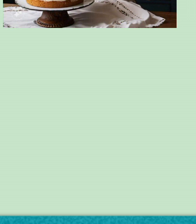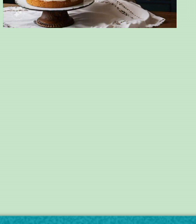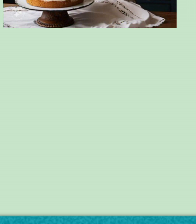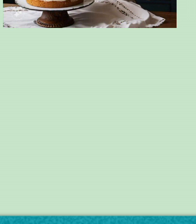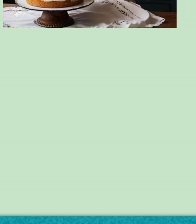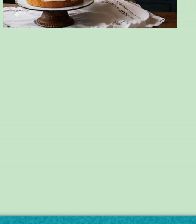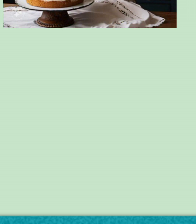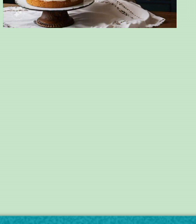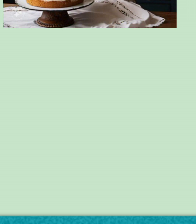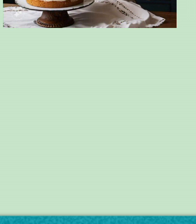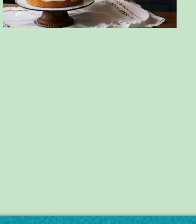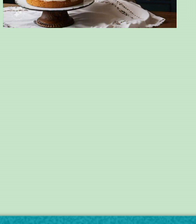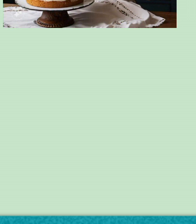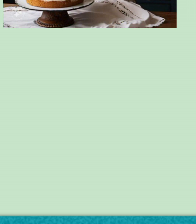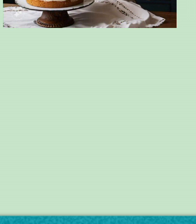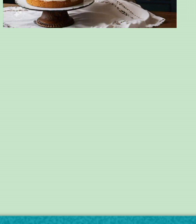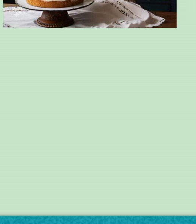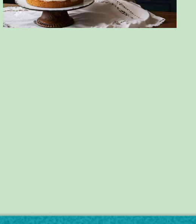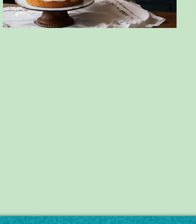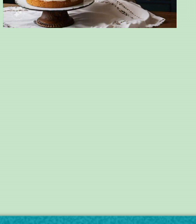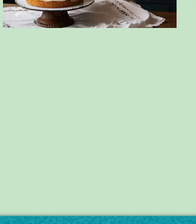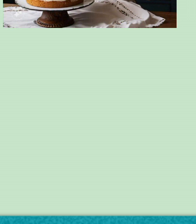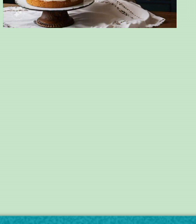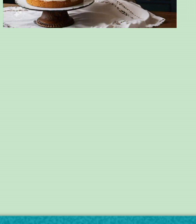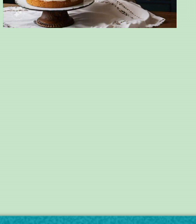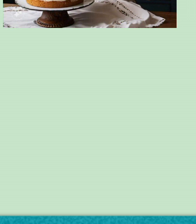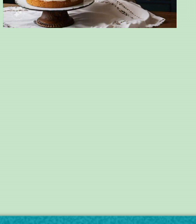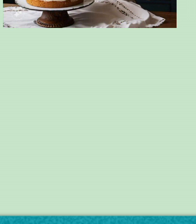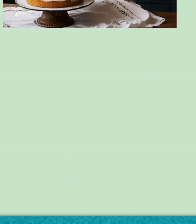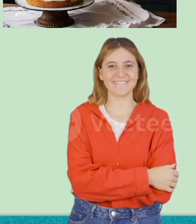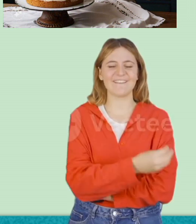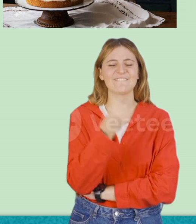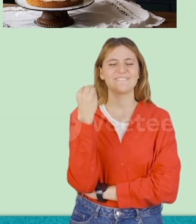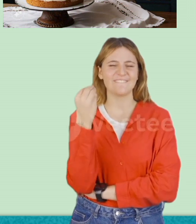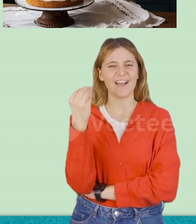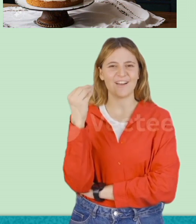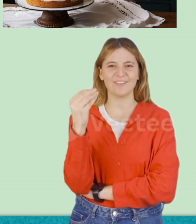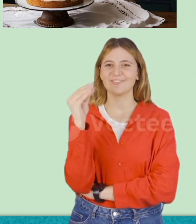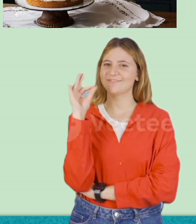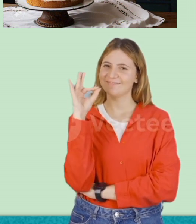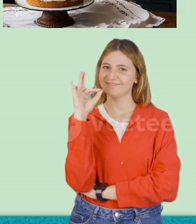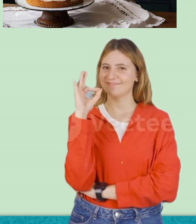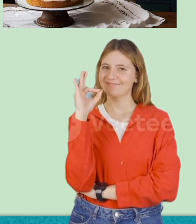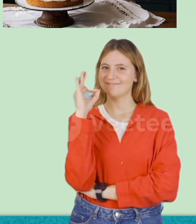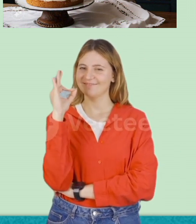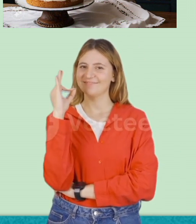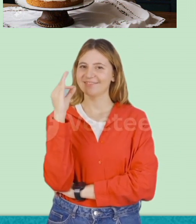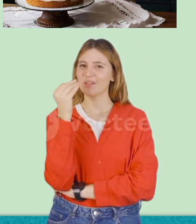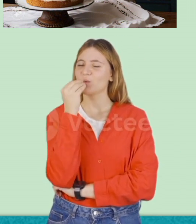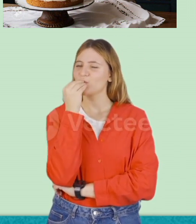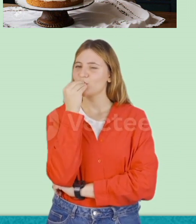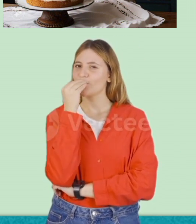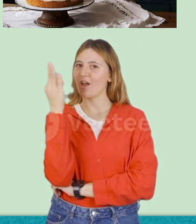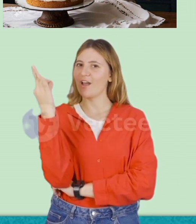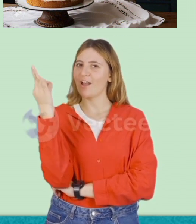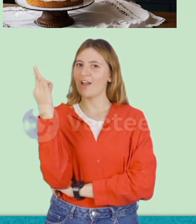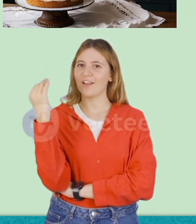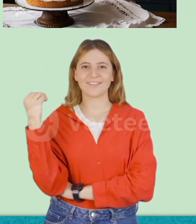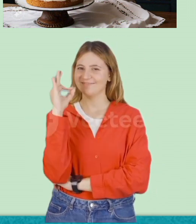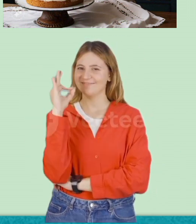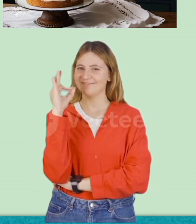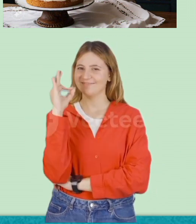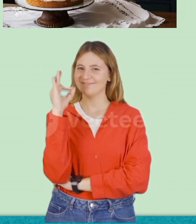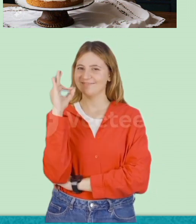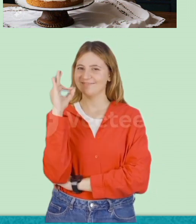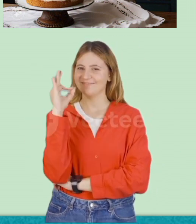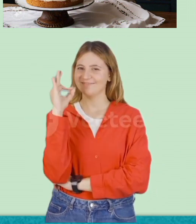reference something that is no longer present, but exists in shared memory, such as pointing to the same table later and commenting on